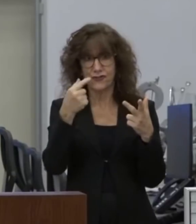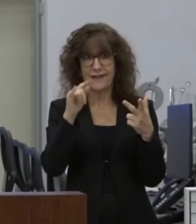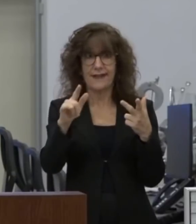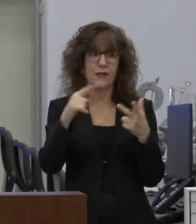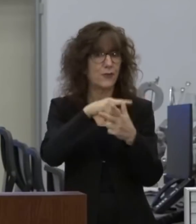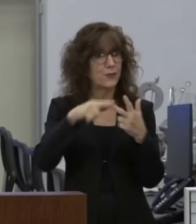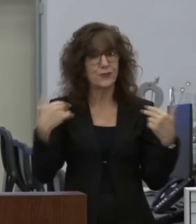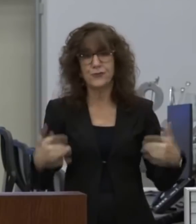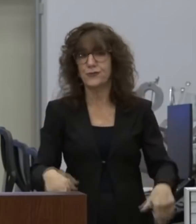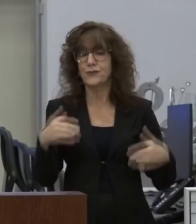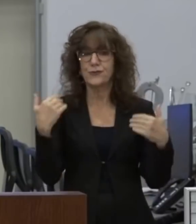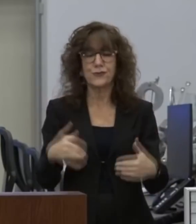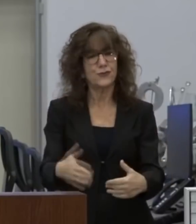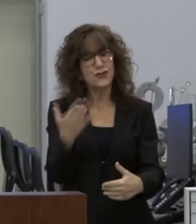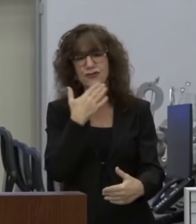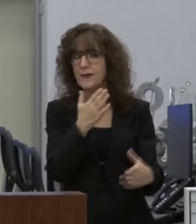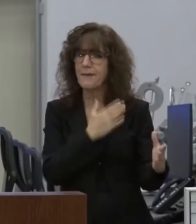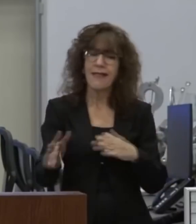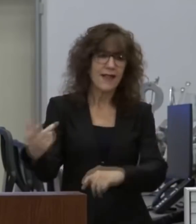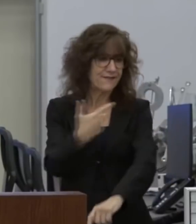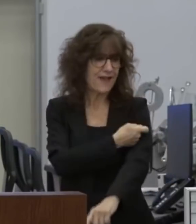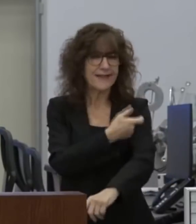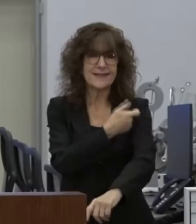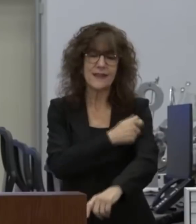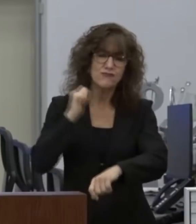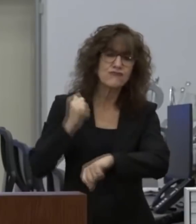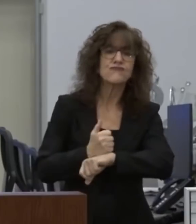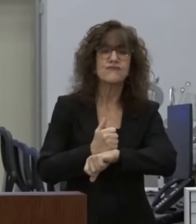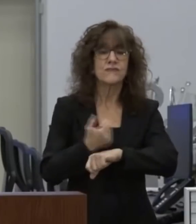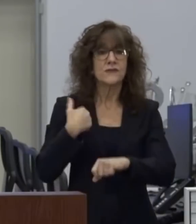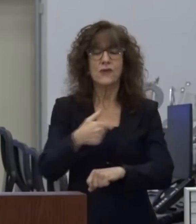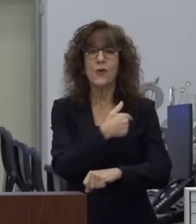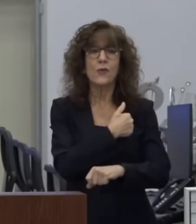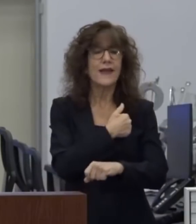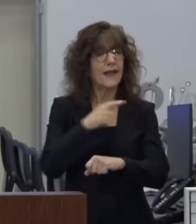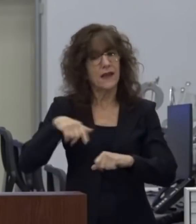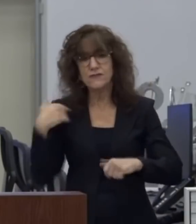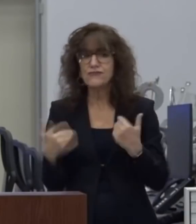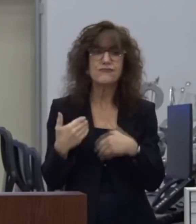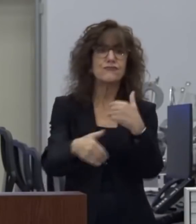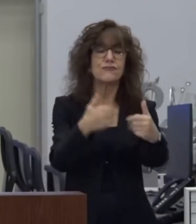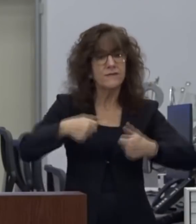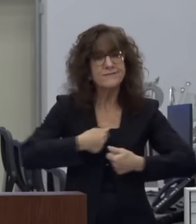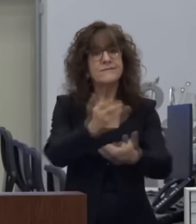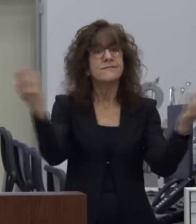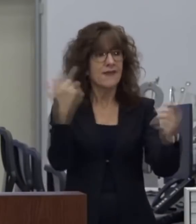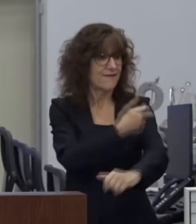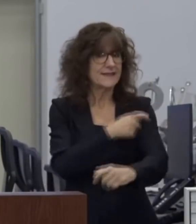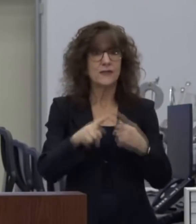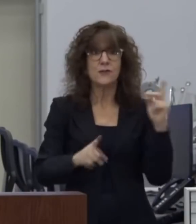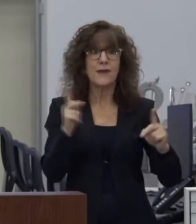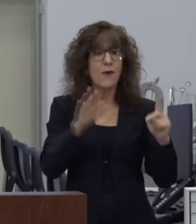a very sound vaccination plan in place that will allow us to effectively ramp up and deliver the vaccine to